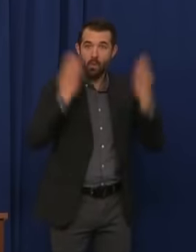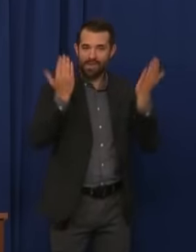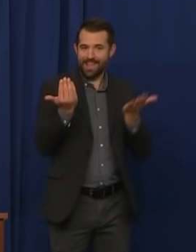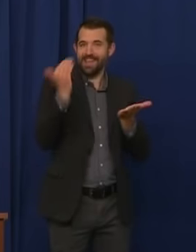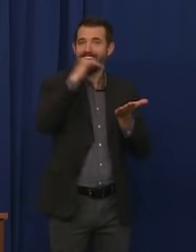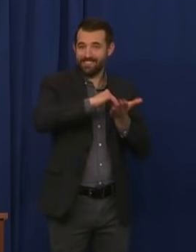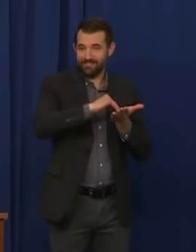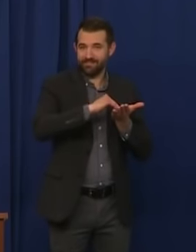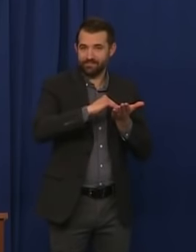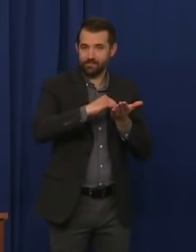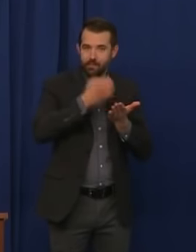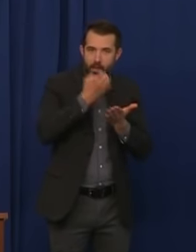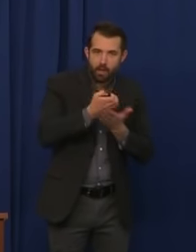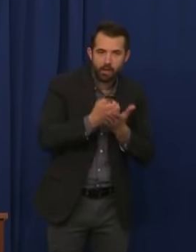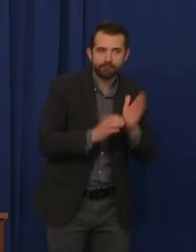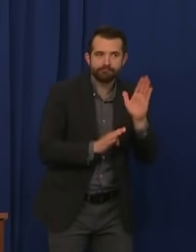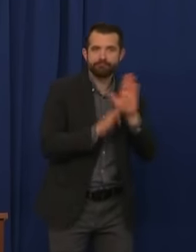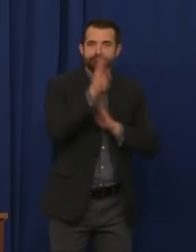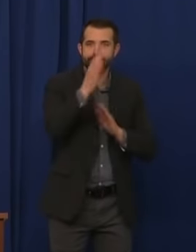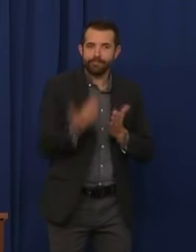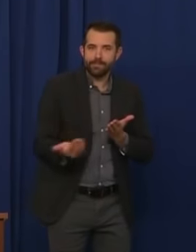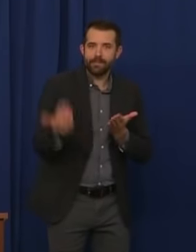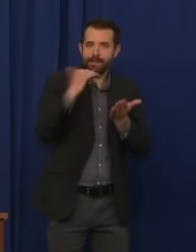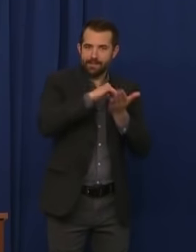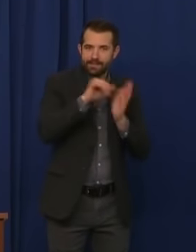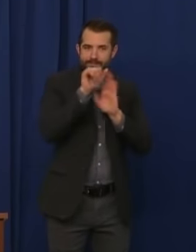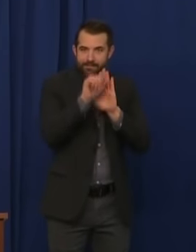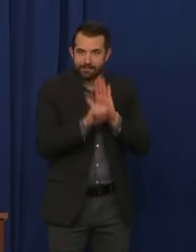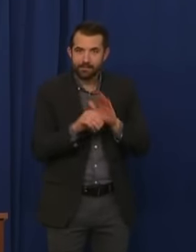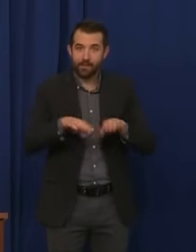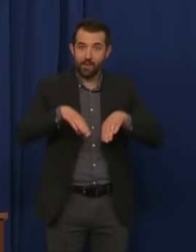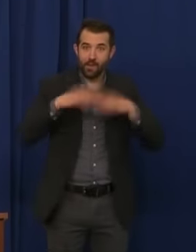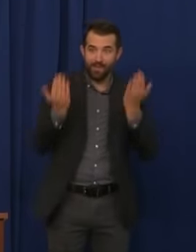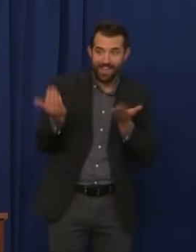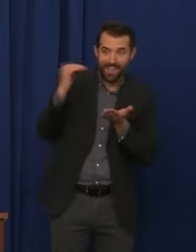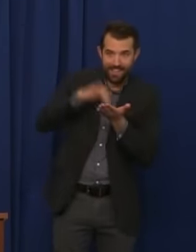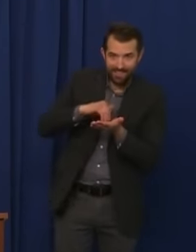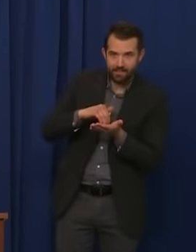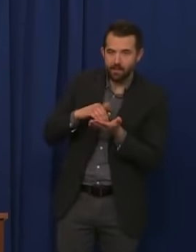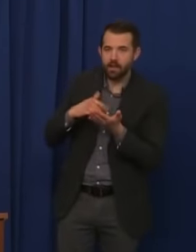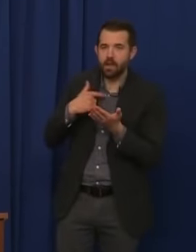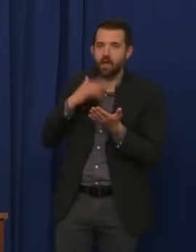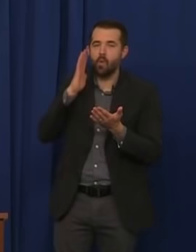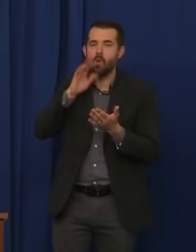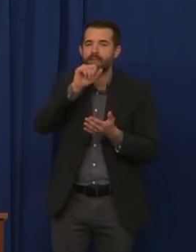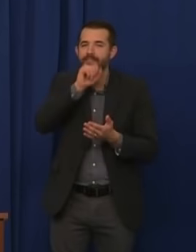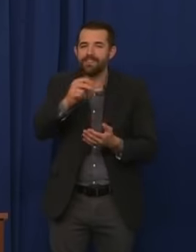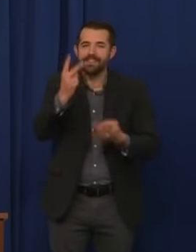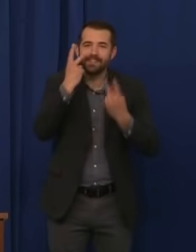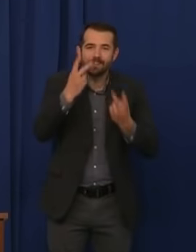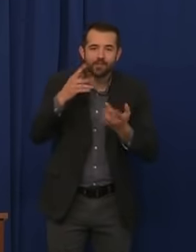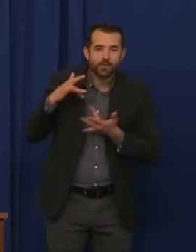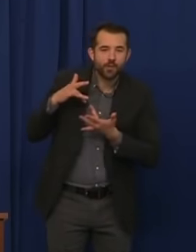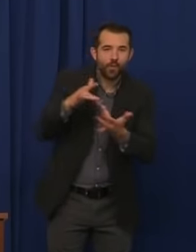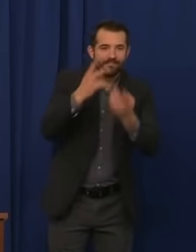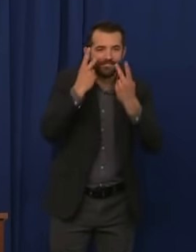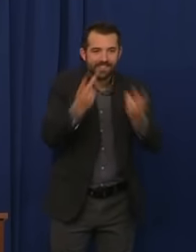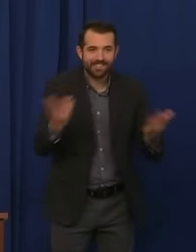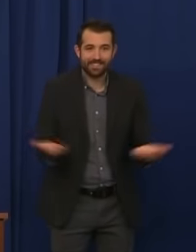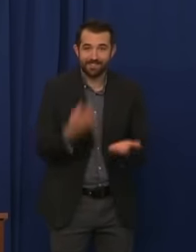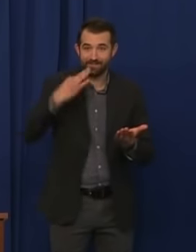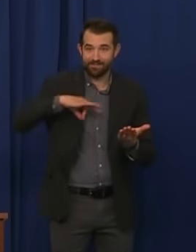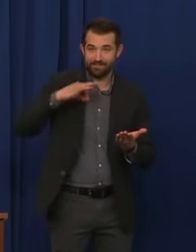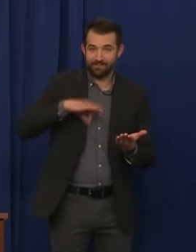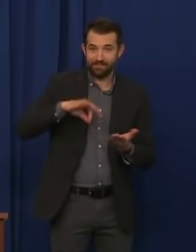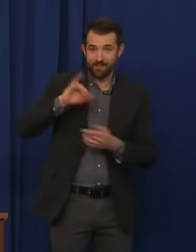economy, reopening our state. I would love to see the tourists come here again in July and August. I hope